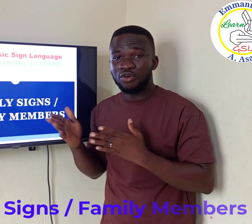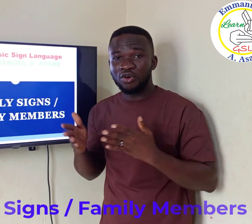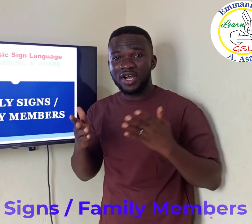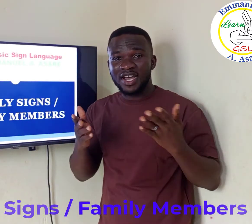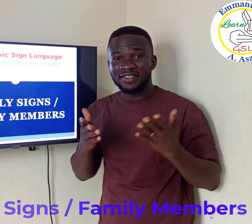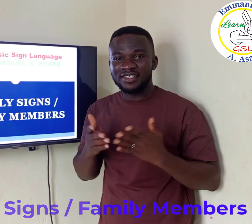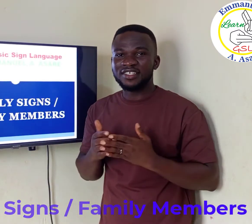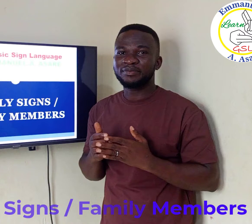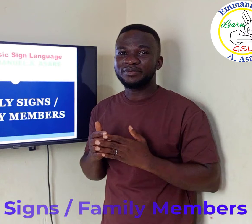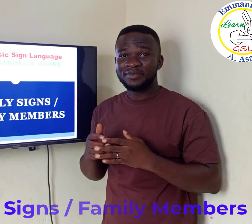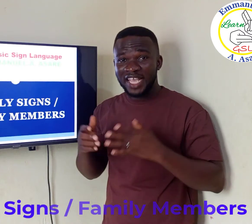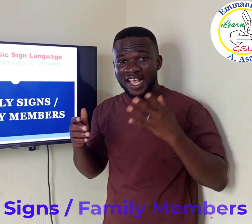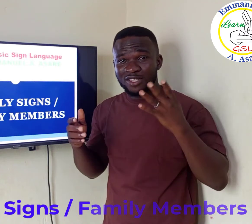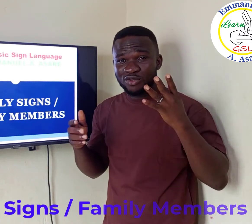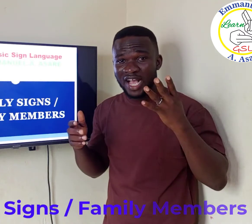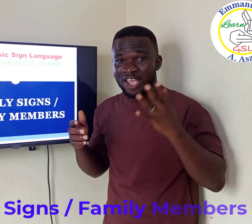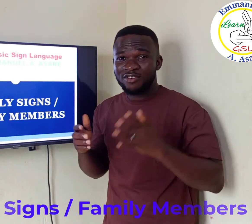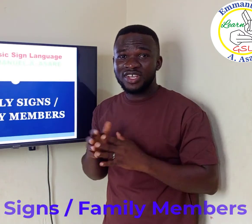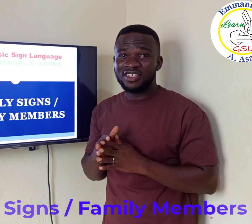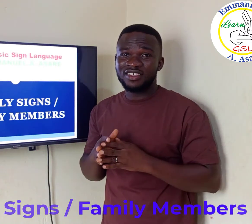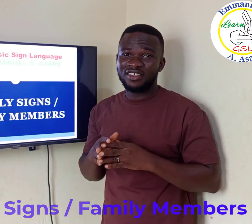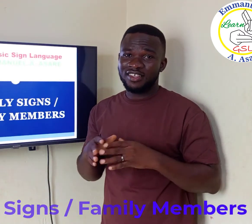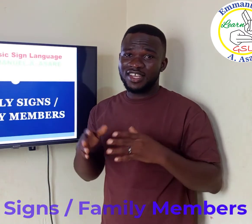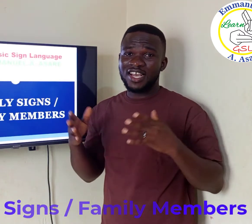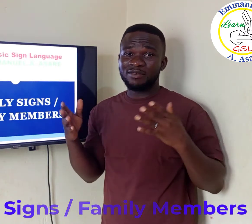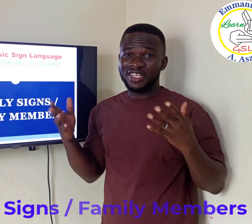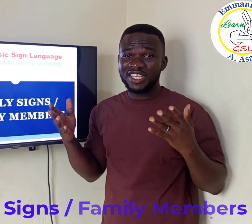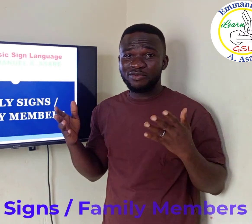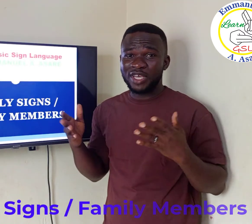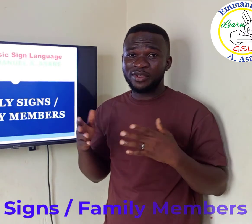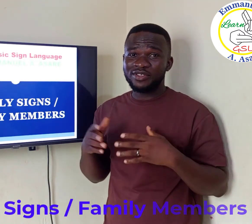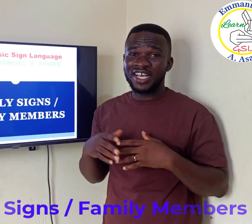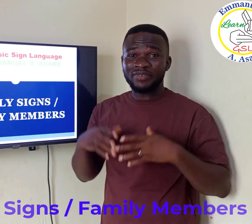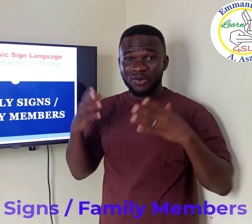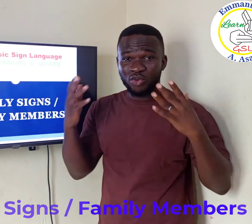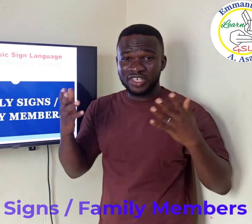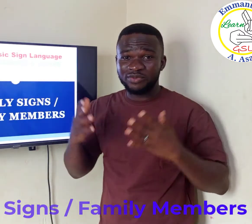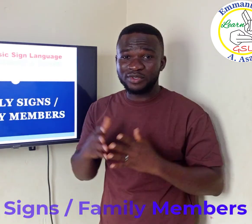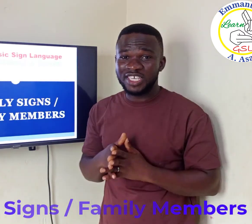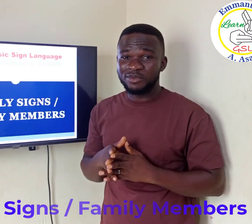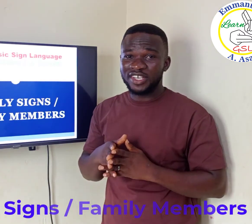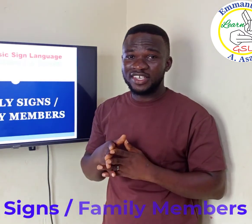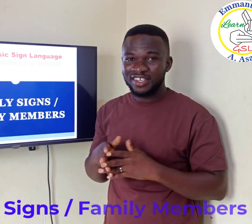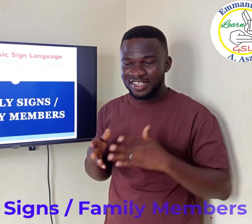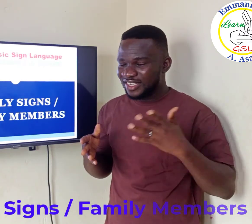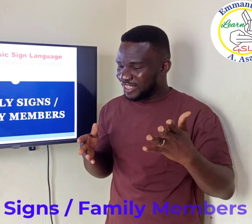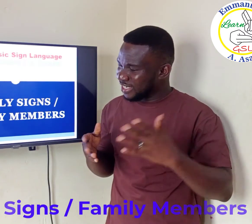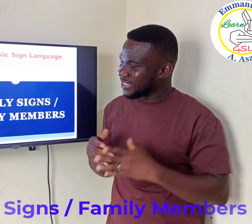or auntie. So, are you ready? I believe you are going to have a wonderful time together. Let's